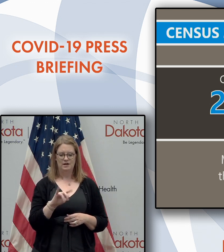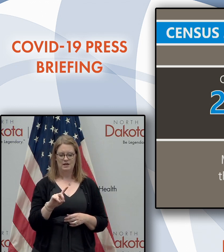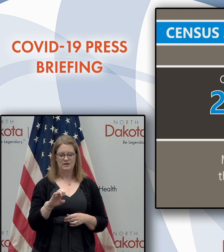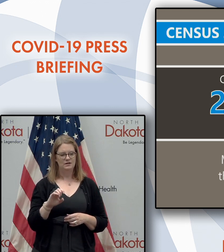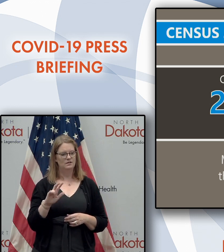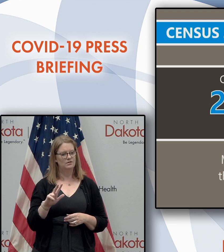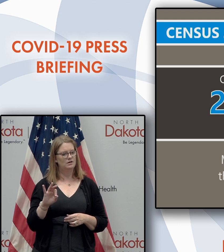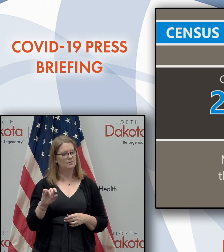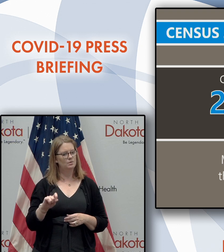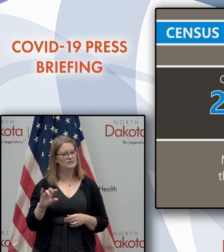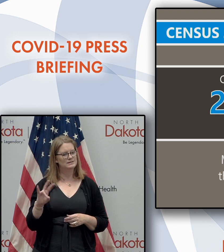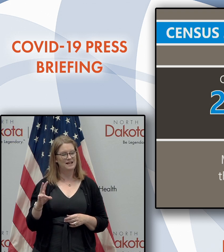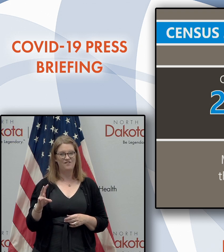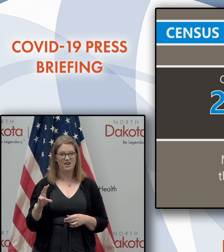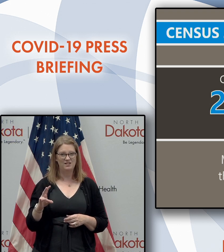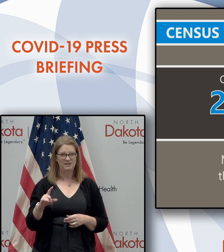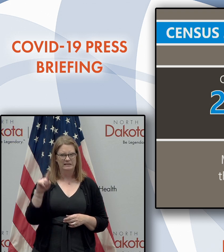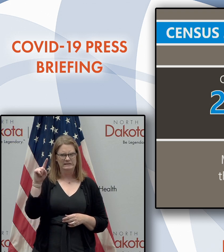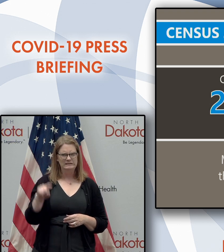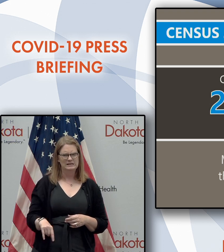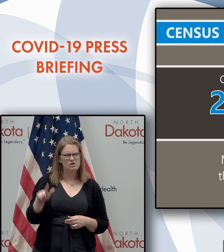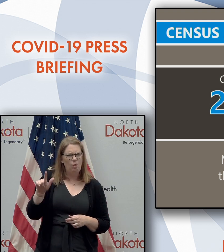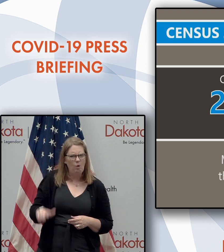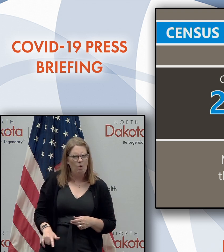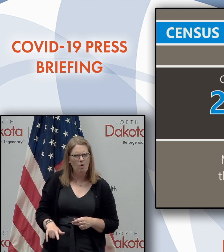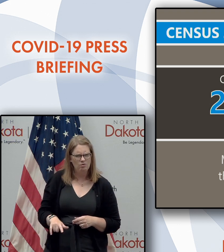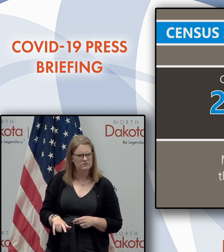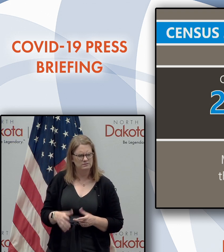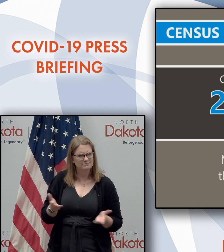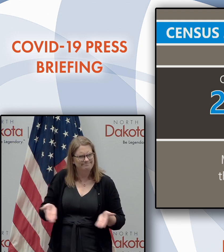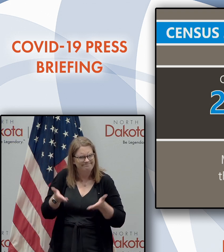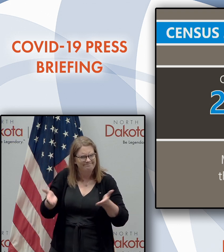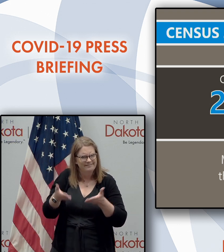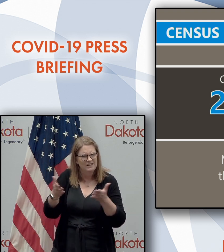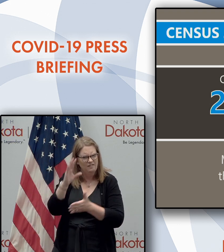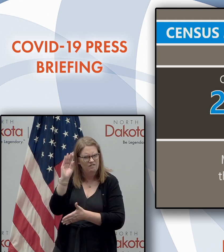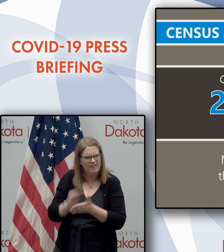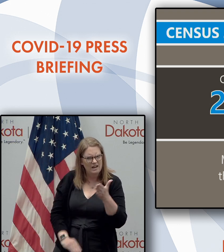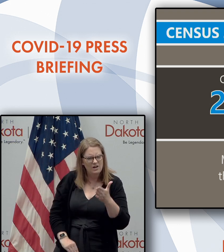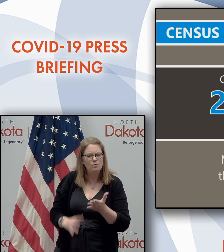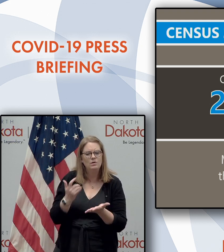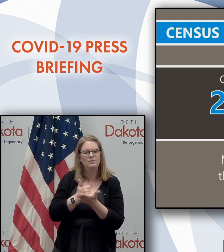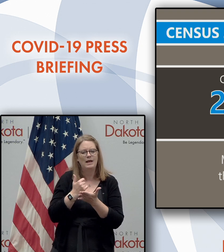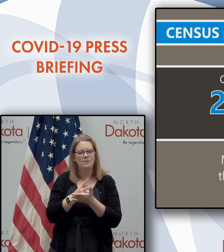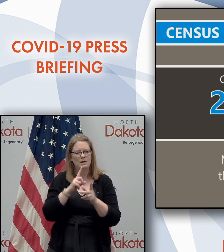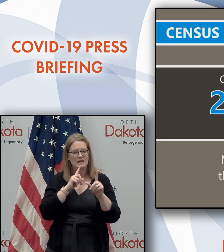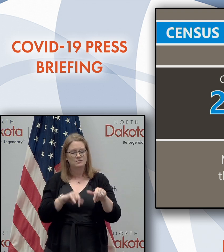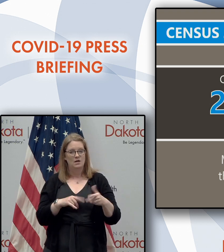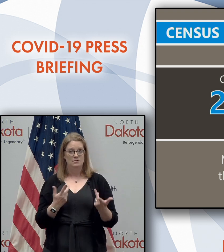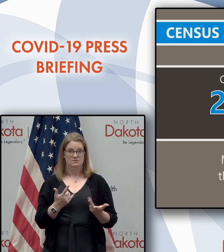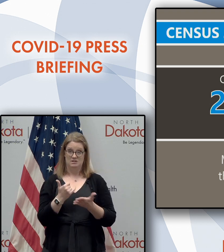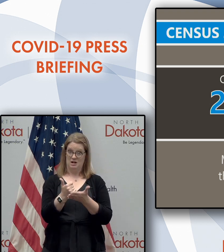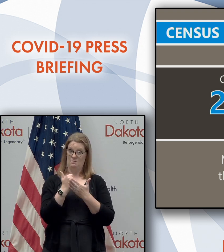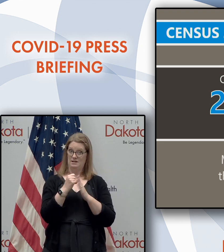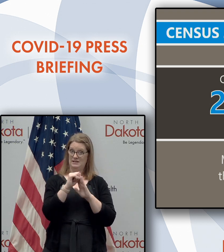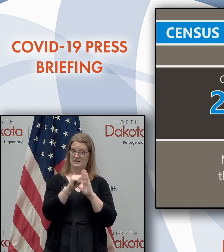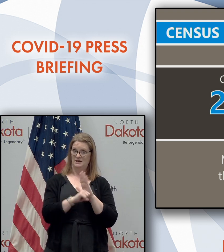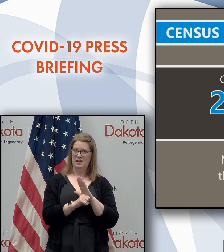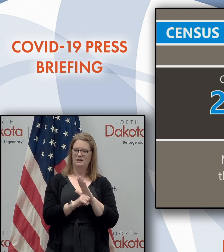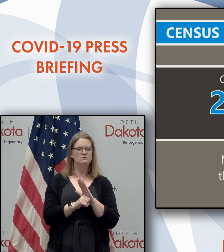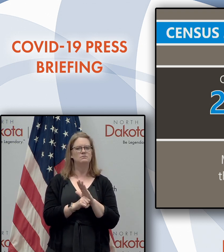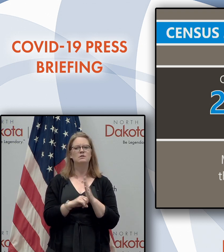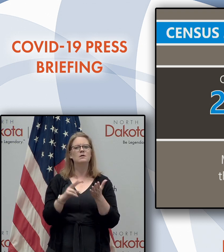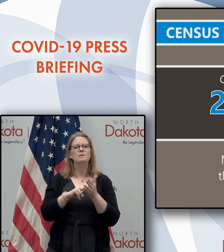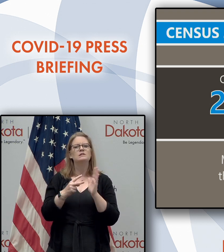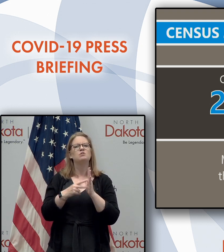39.7%. So again, participation matters, and when you help respond, you're not just helping the state, you're helping your